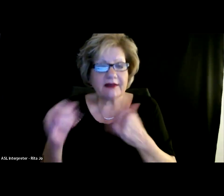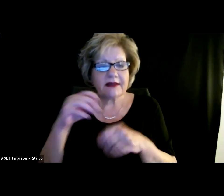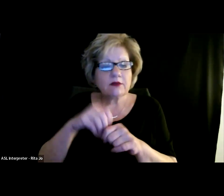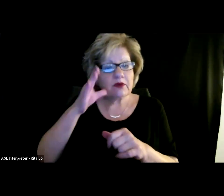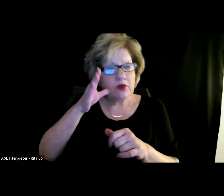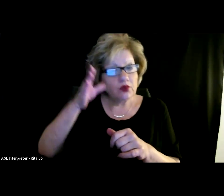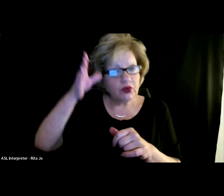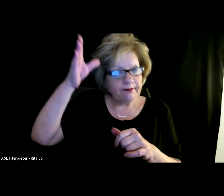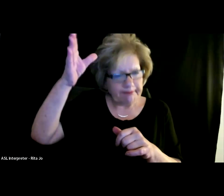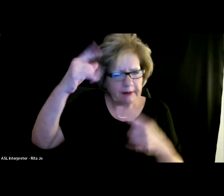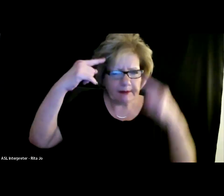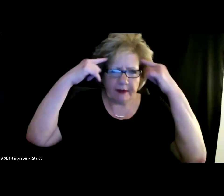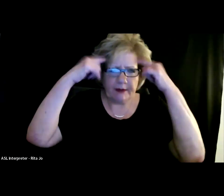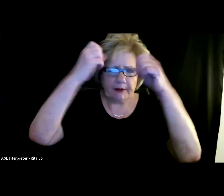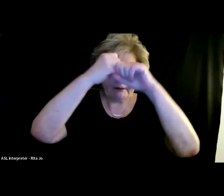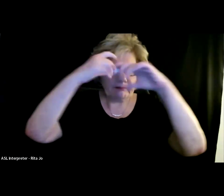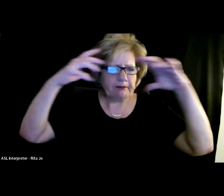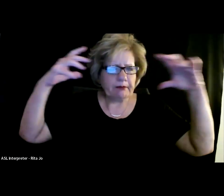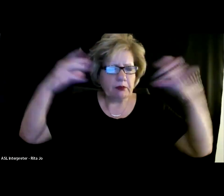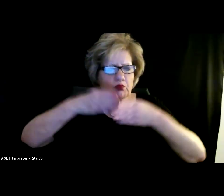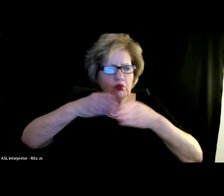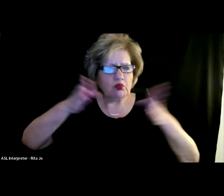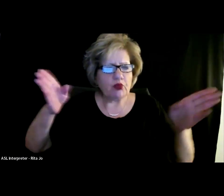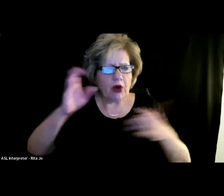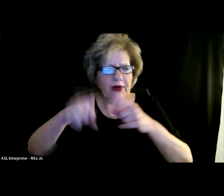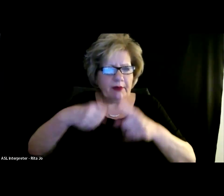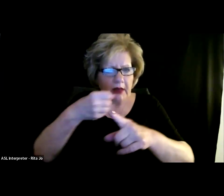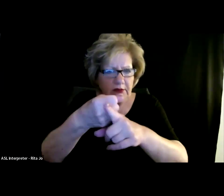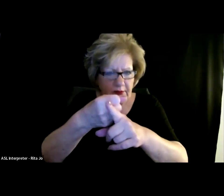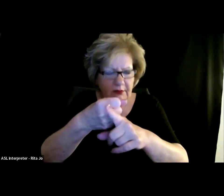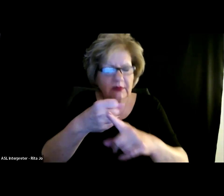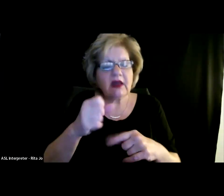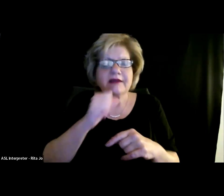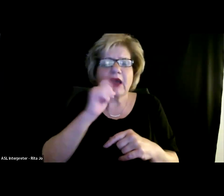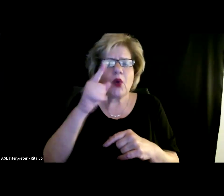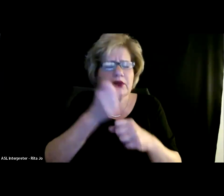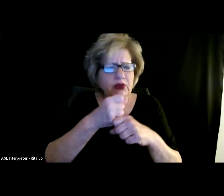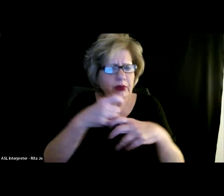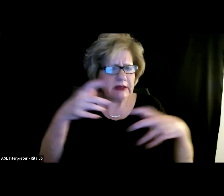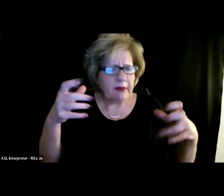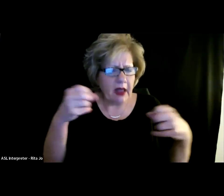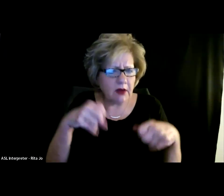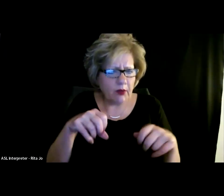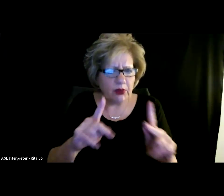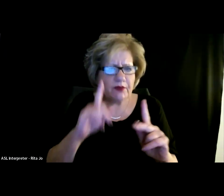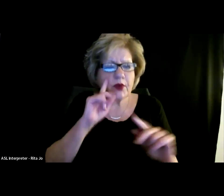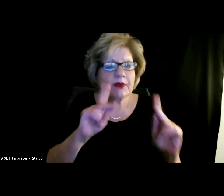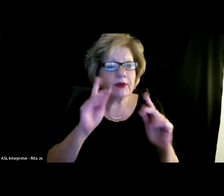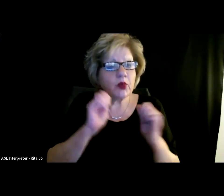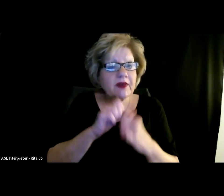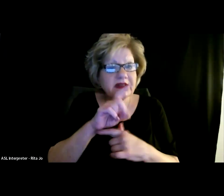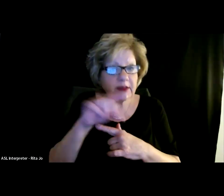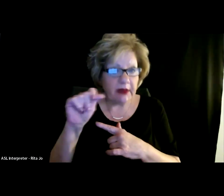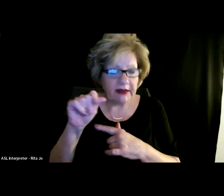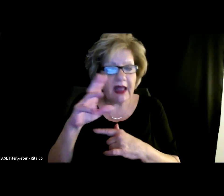mind the broader impact of our efforts. Inclusive apprenticeship programs are not just about expanding opportunities for individuals with disabilities, they're